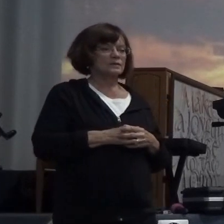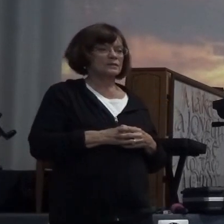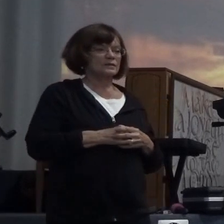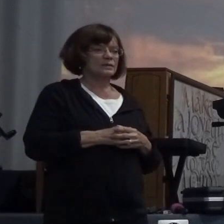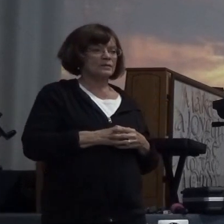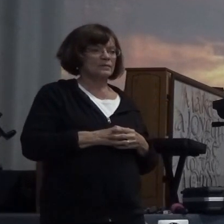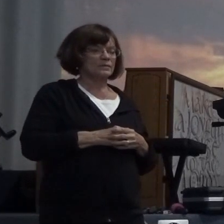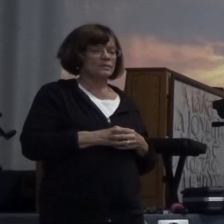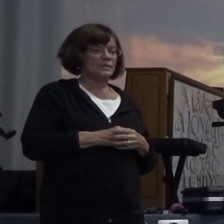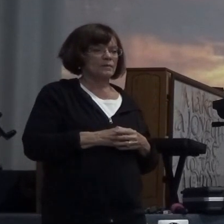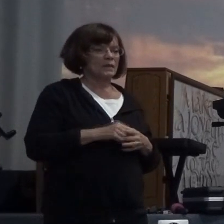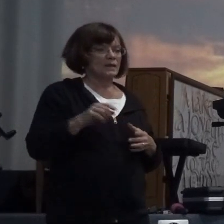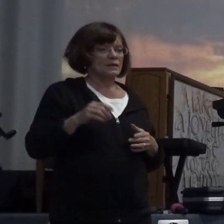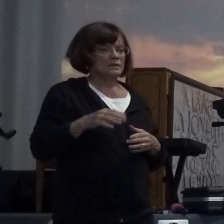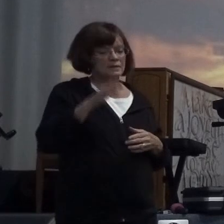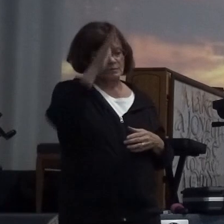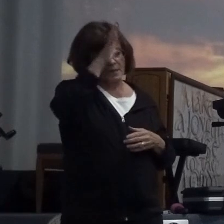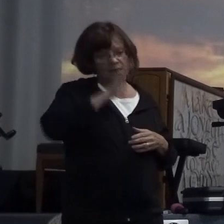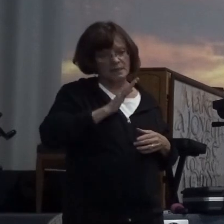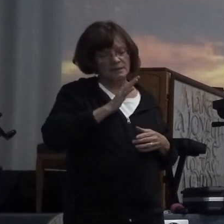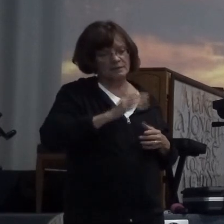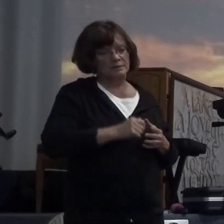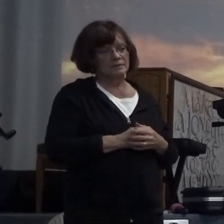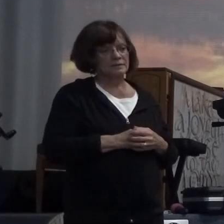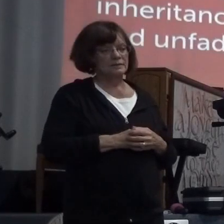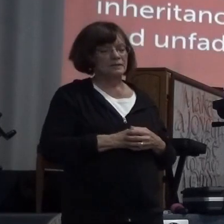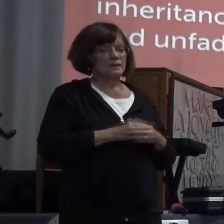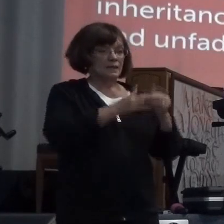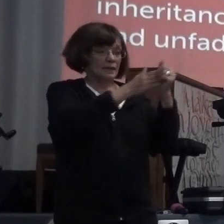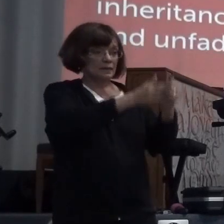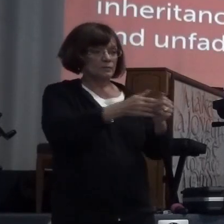whole environment over. He doesn't. He doesn't say that at all.